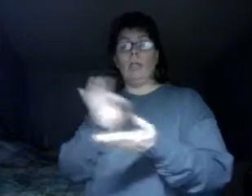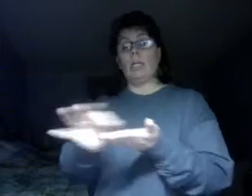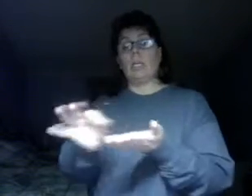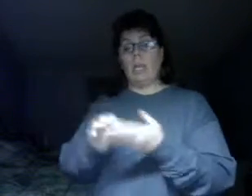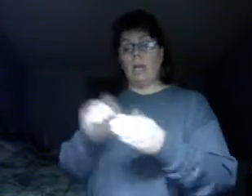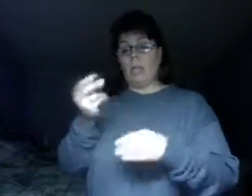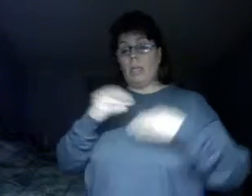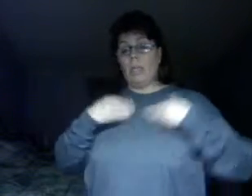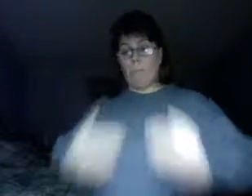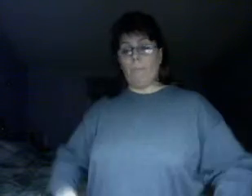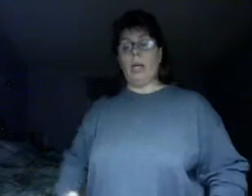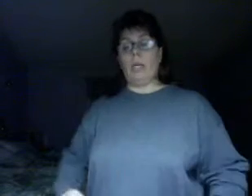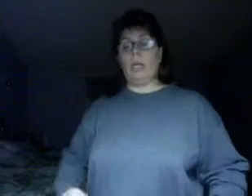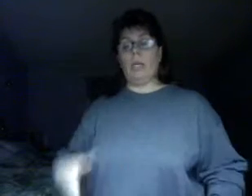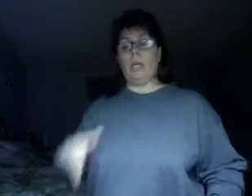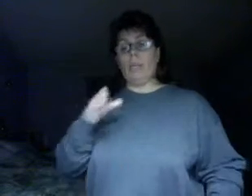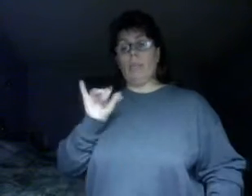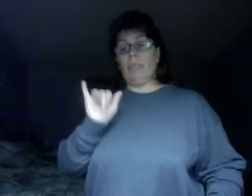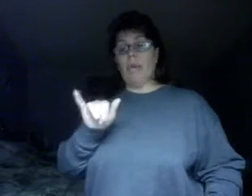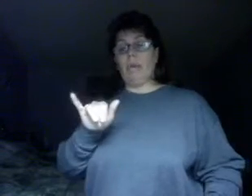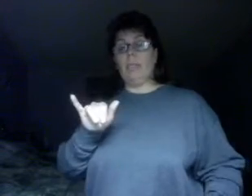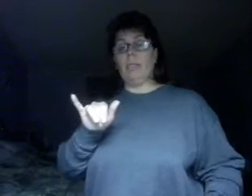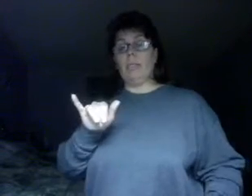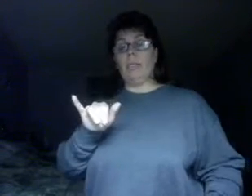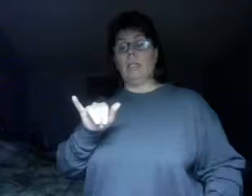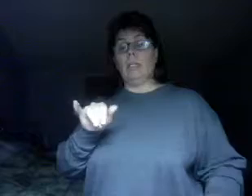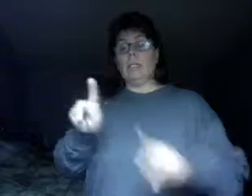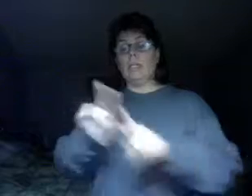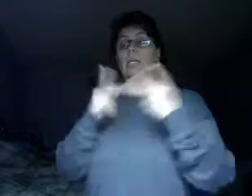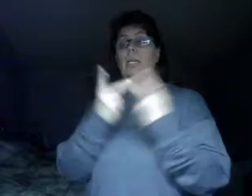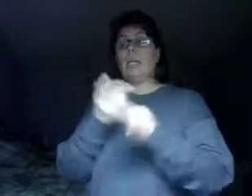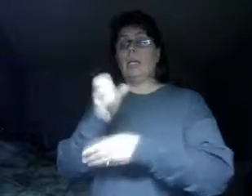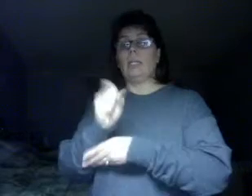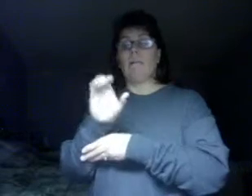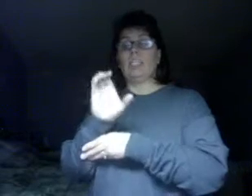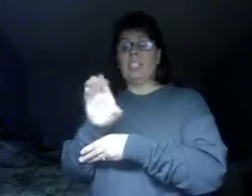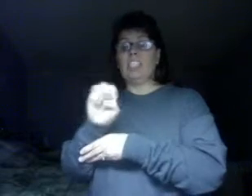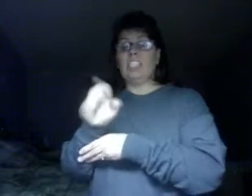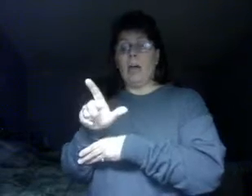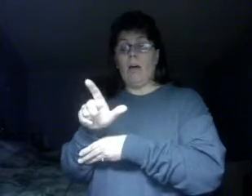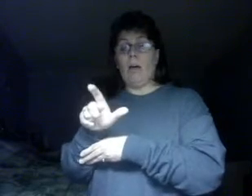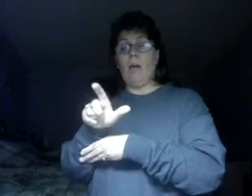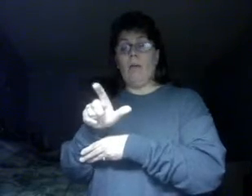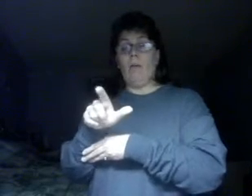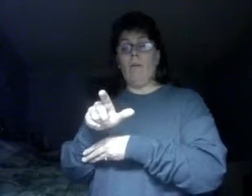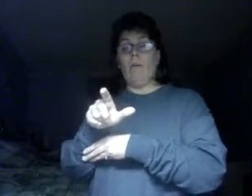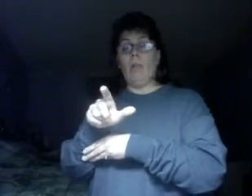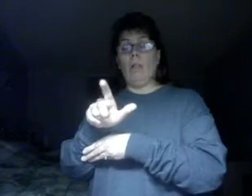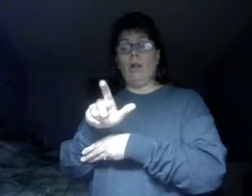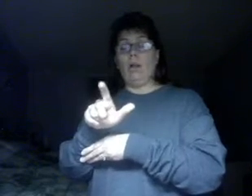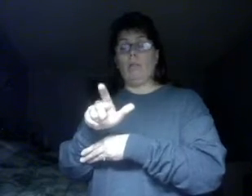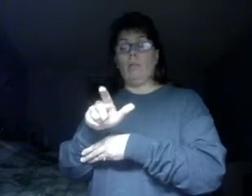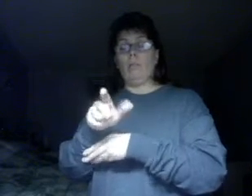which physicians measure in order to gauge the strength of the immune system. When a person has a strong immune system, they have a T